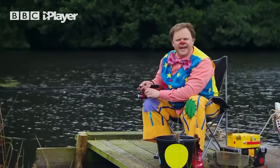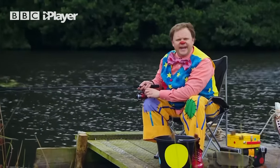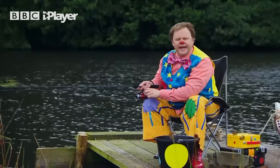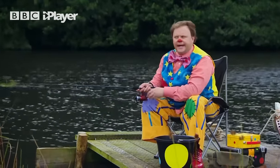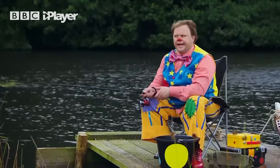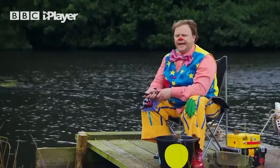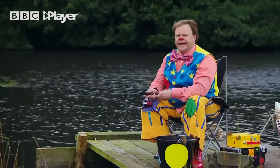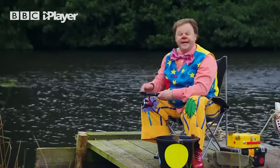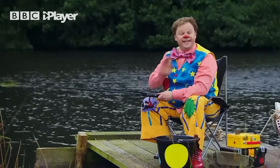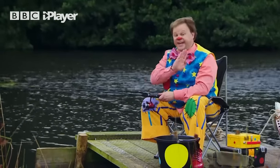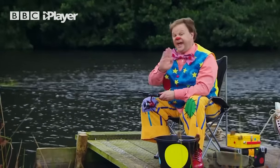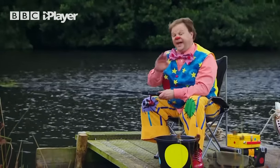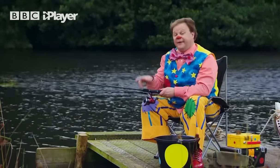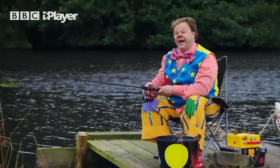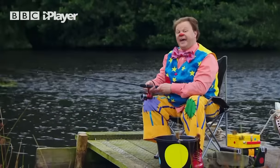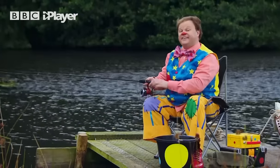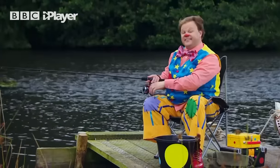fish? No, I haven't.